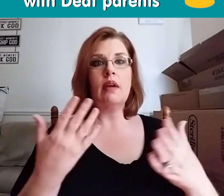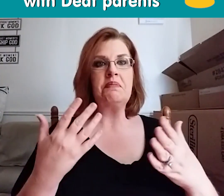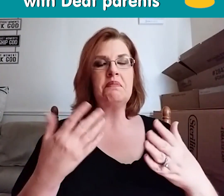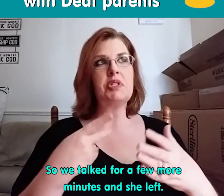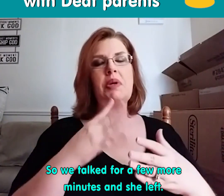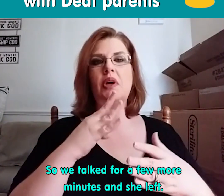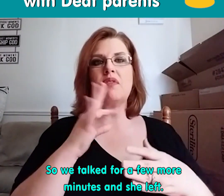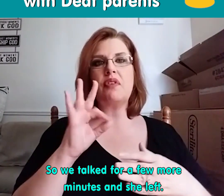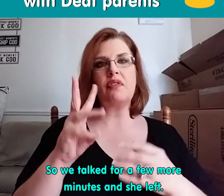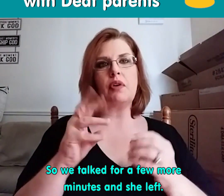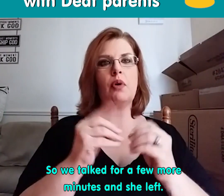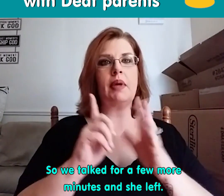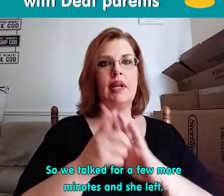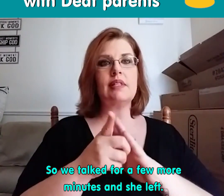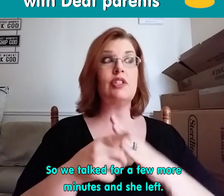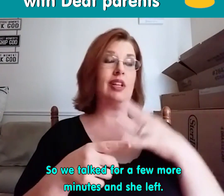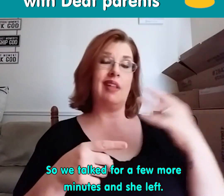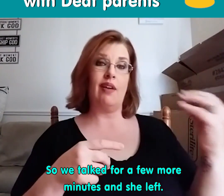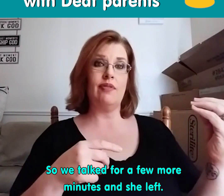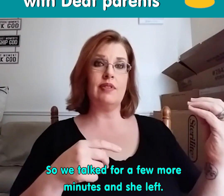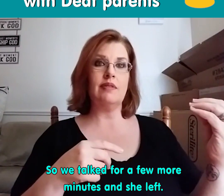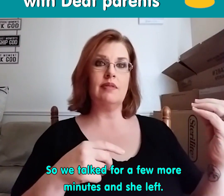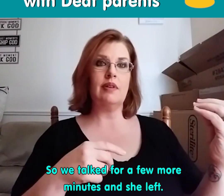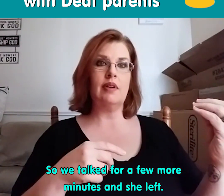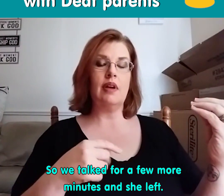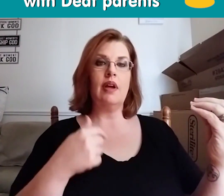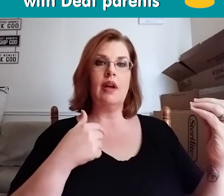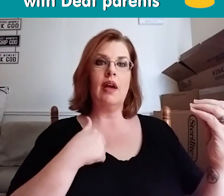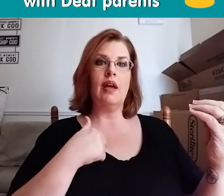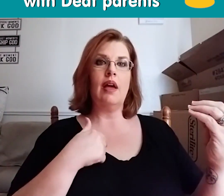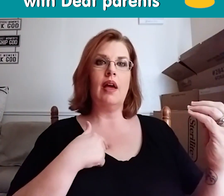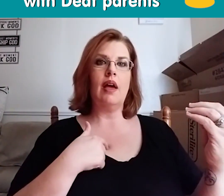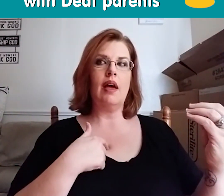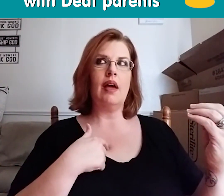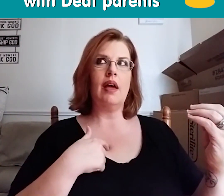it's your loss. I'm a wonderful person. I